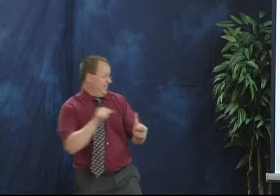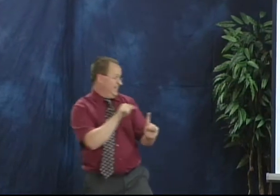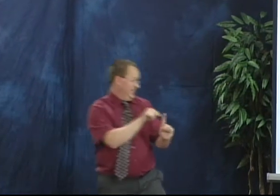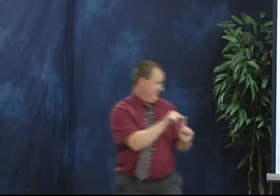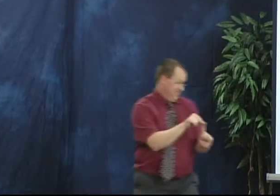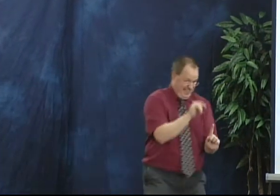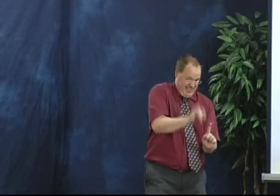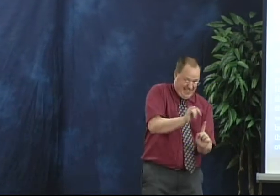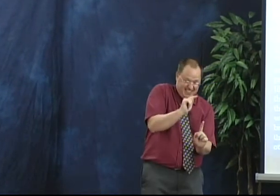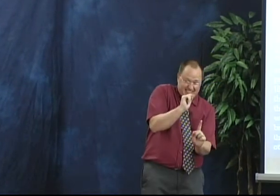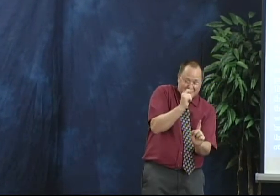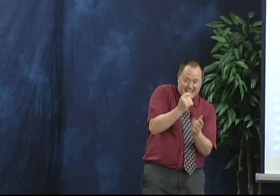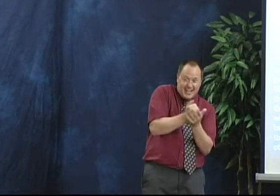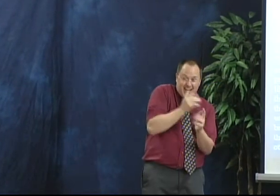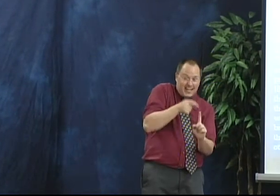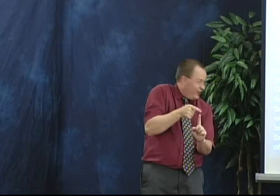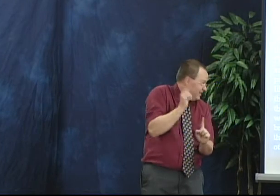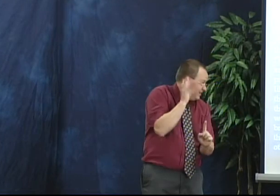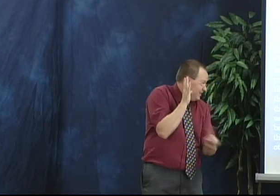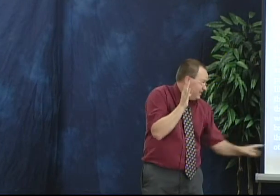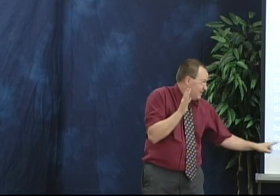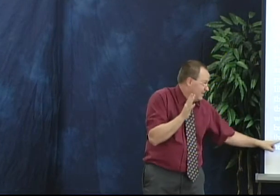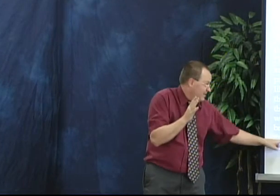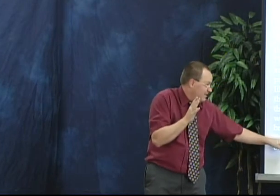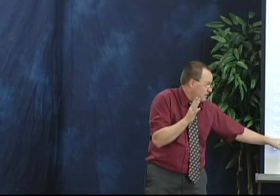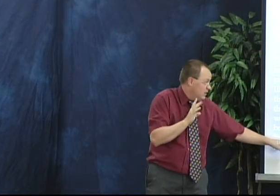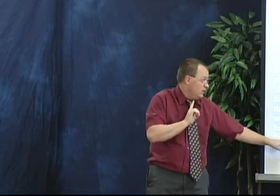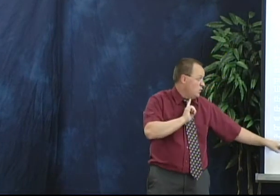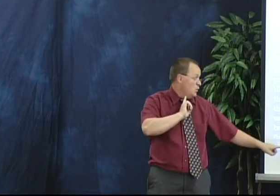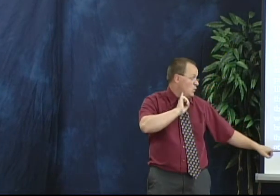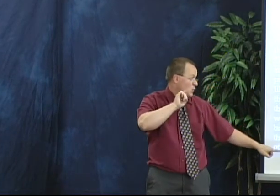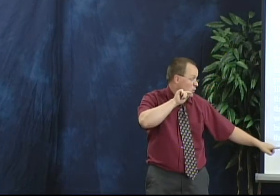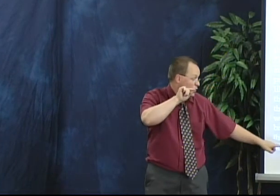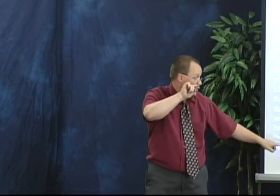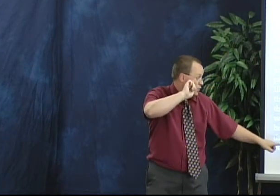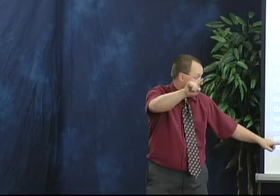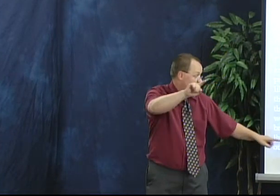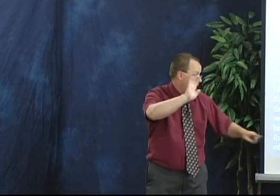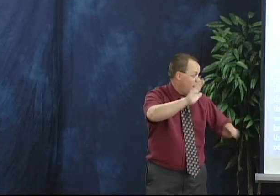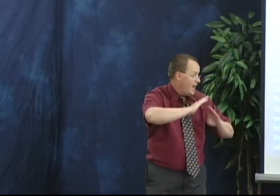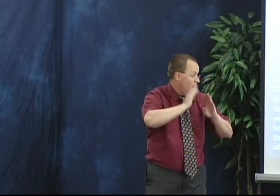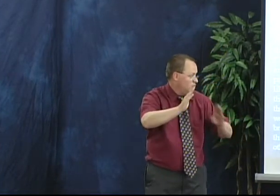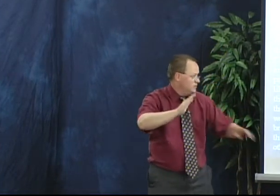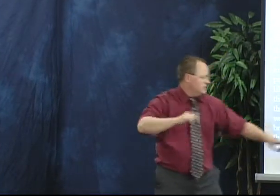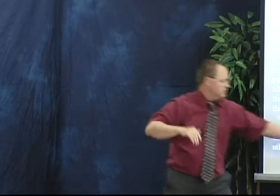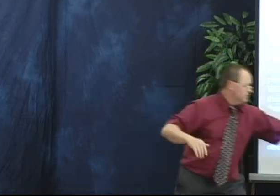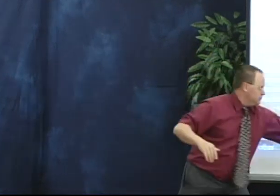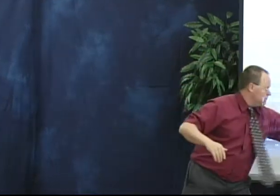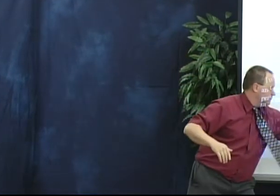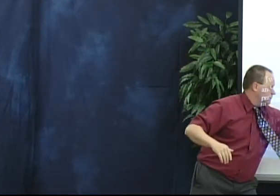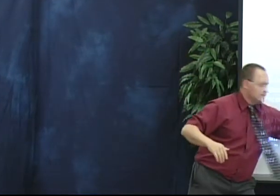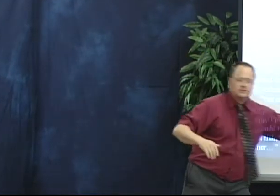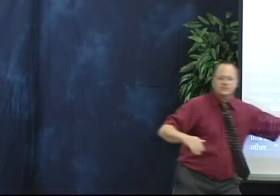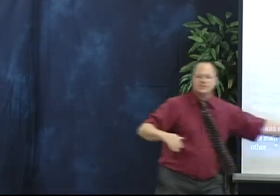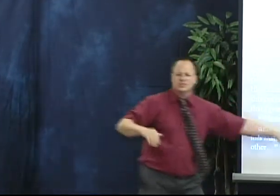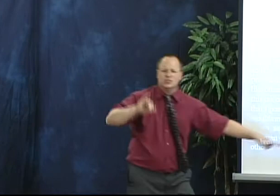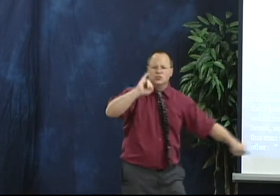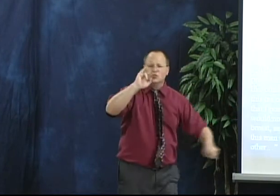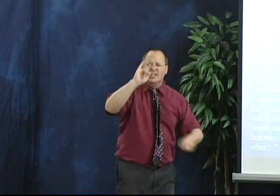And Jesus, in comparing these two, said, I tell you, this man went to his